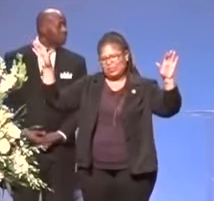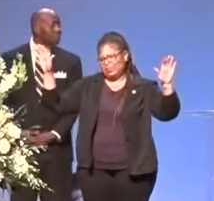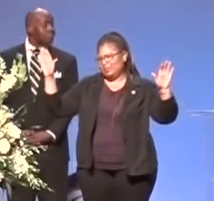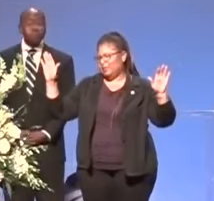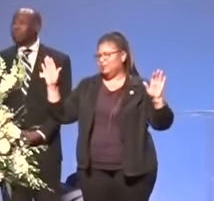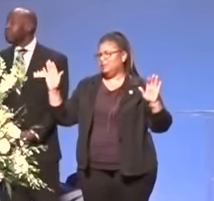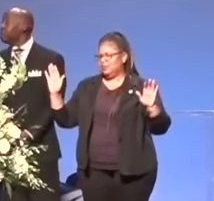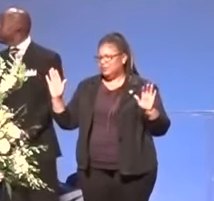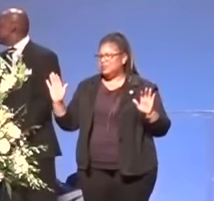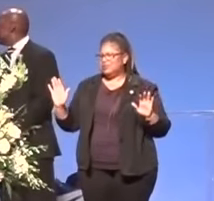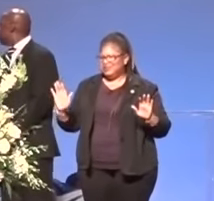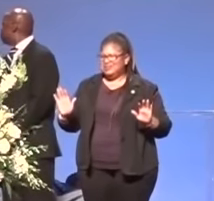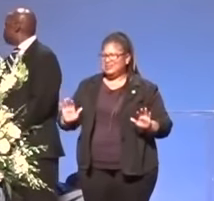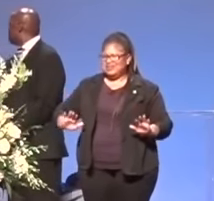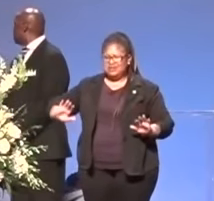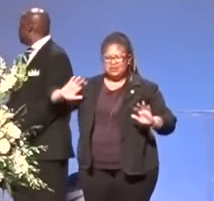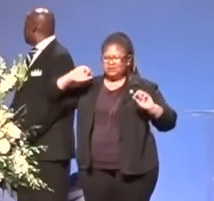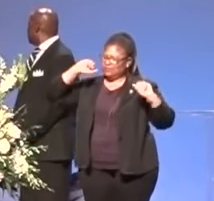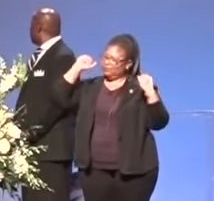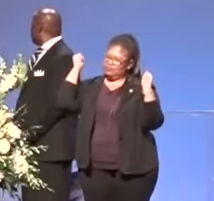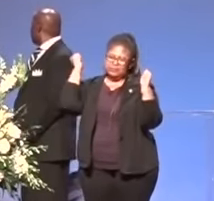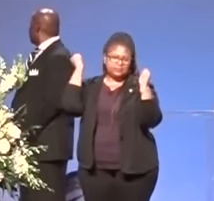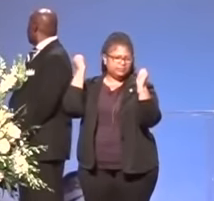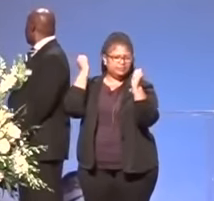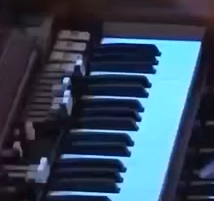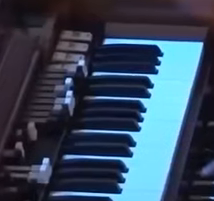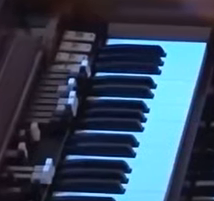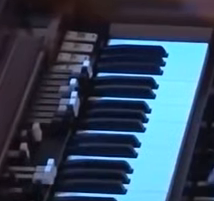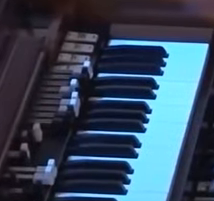are love